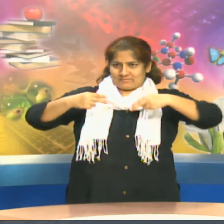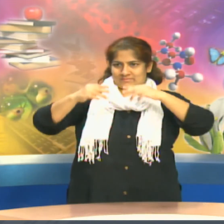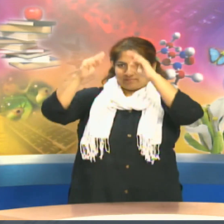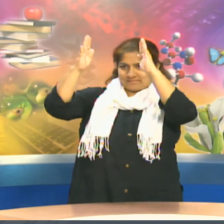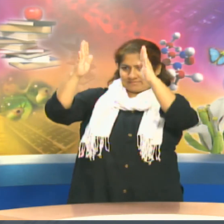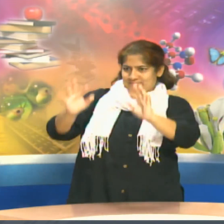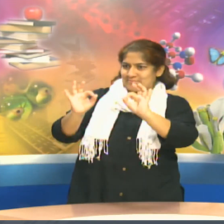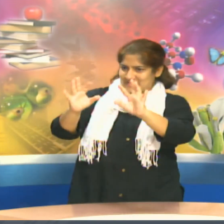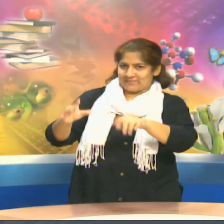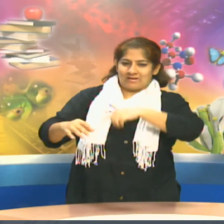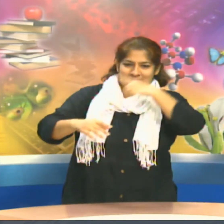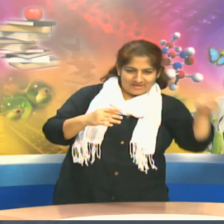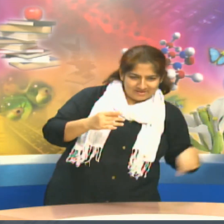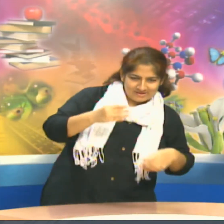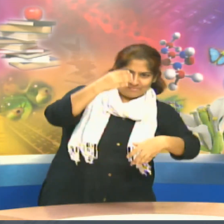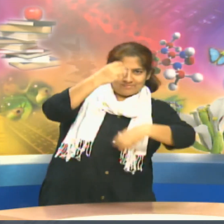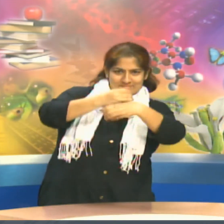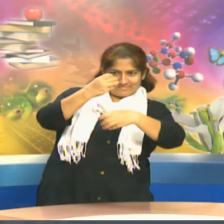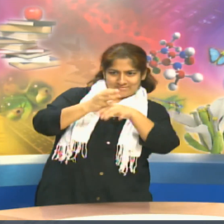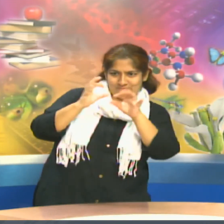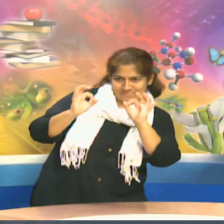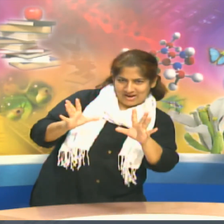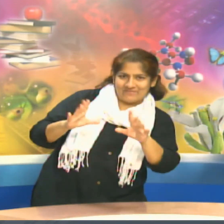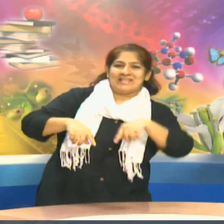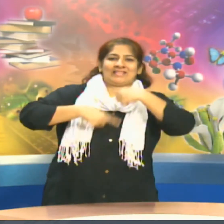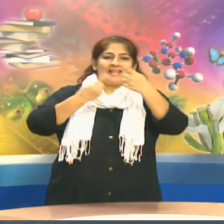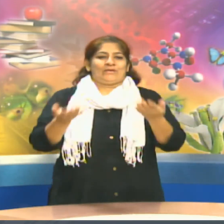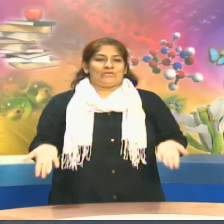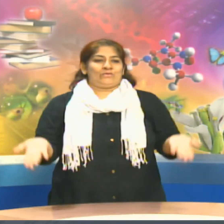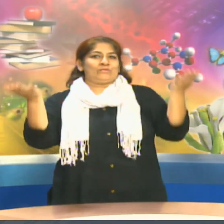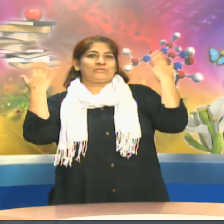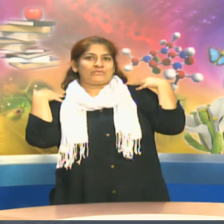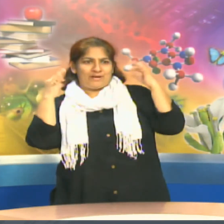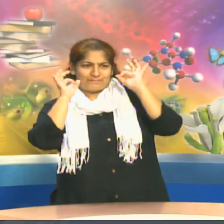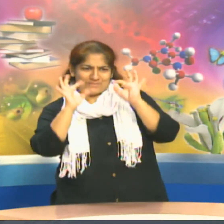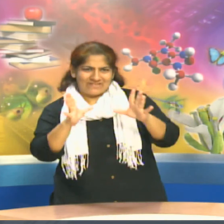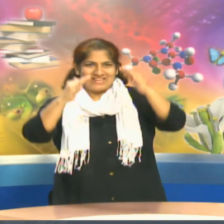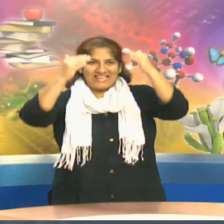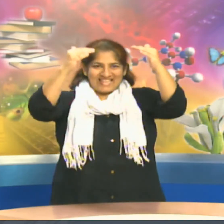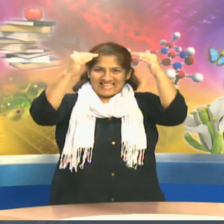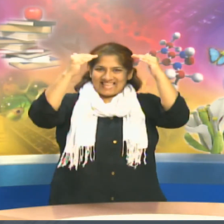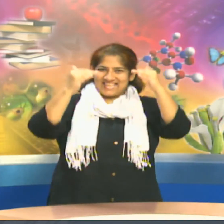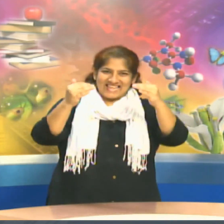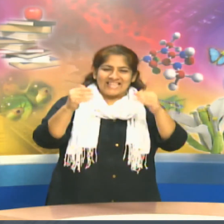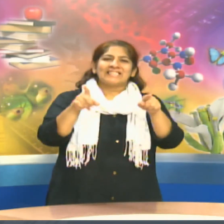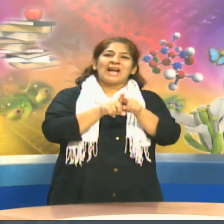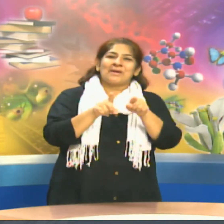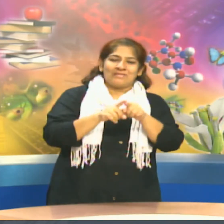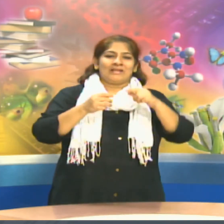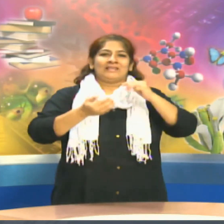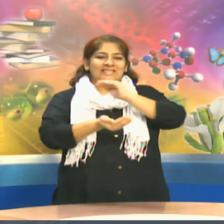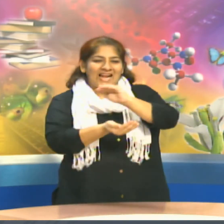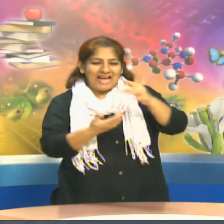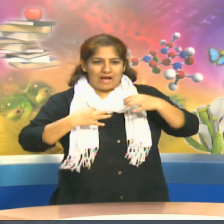proper way, it should be matching and it should fit on the person. For example, if you are taking dupatta